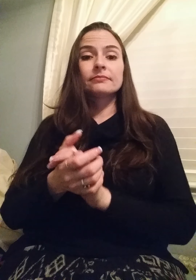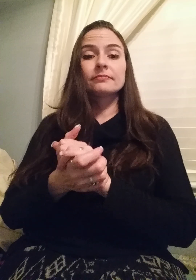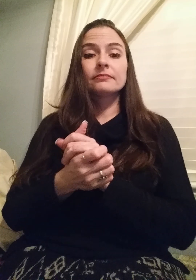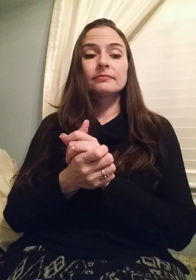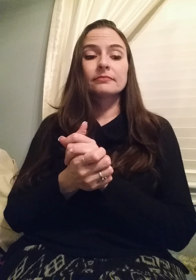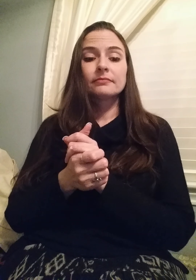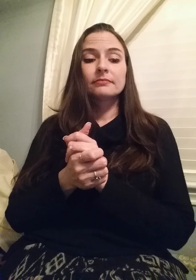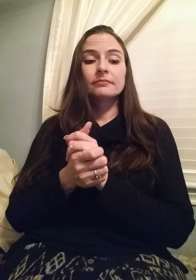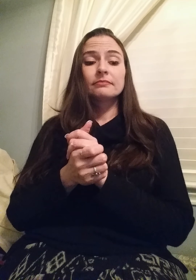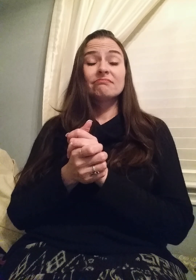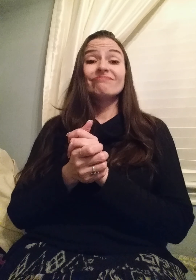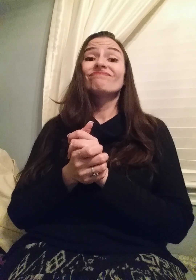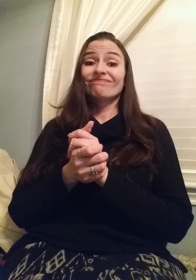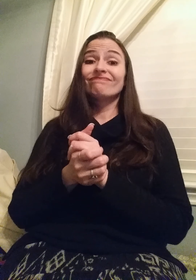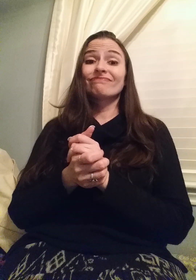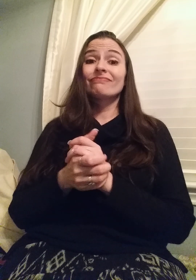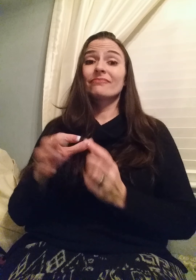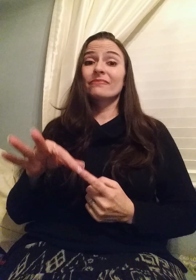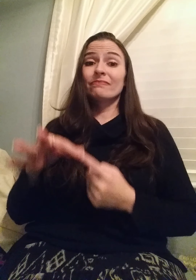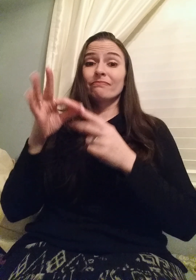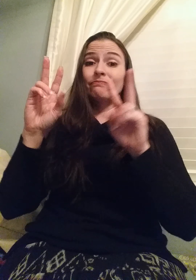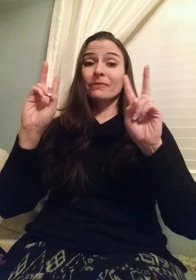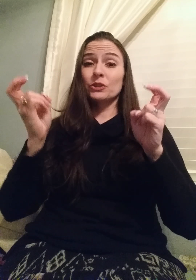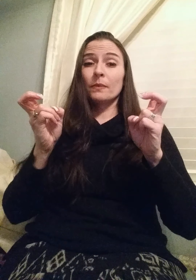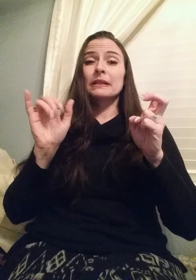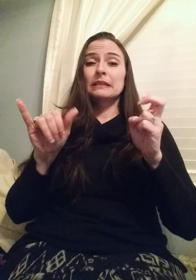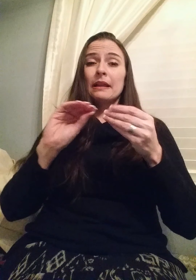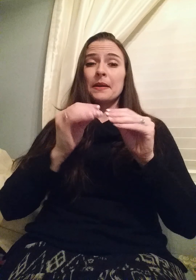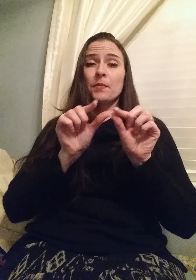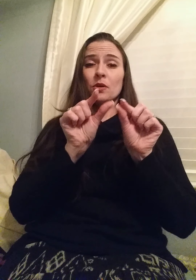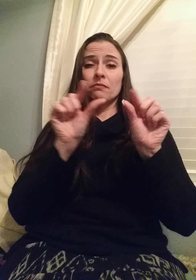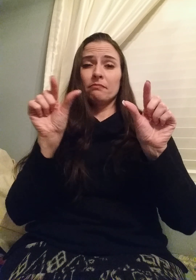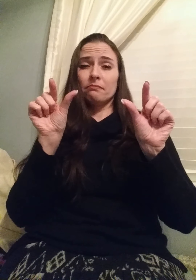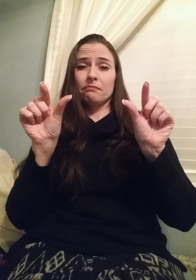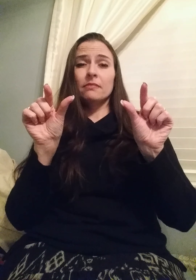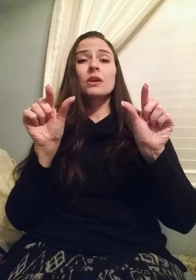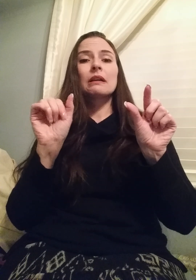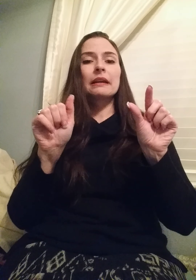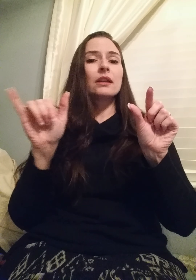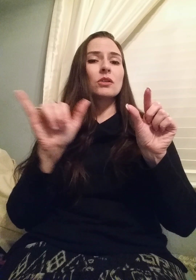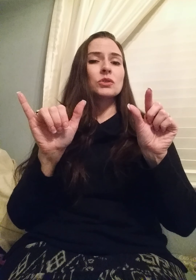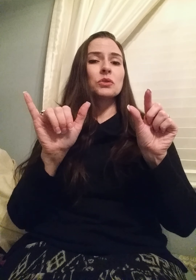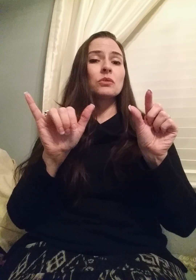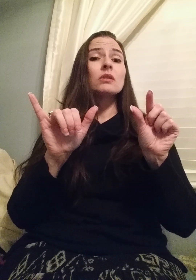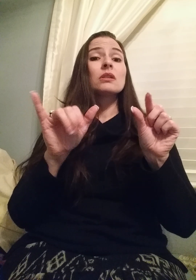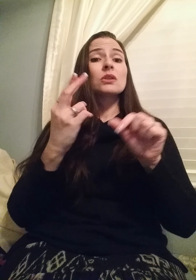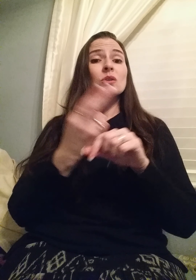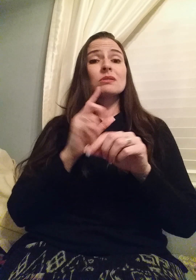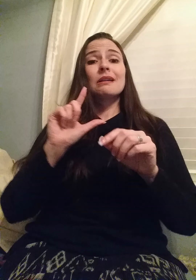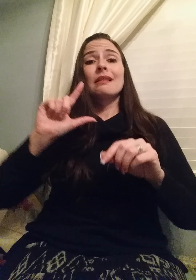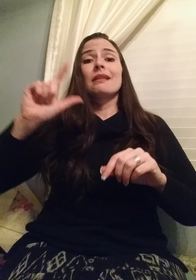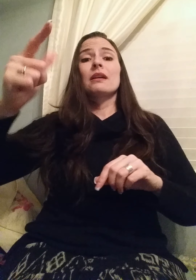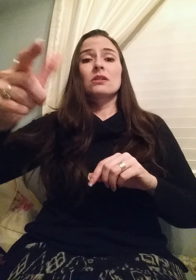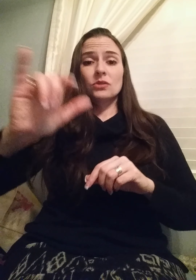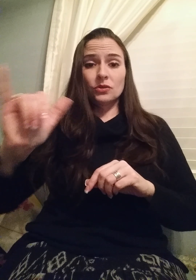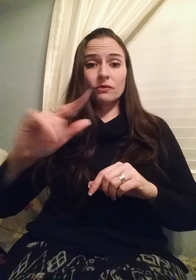The wonderful thing about the special topics designation is that in the future we can also use that to create full semester